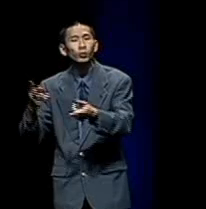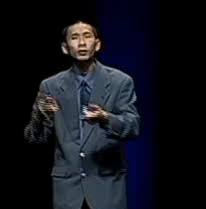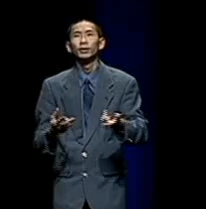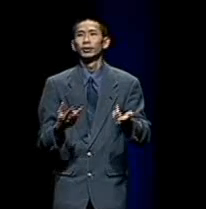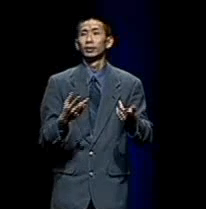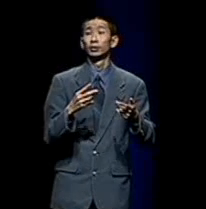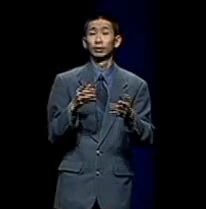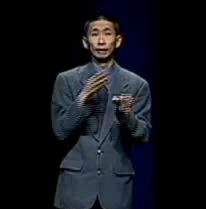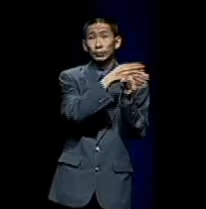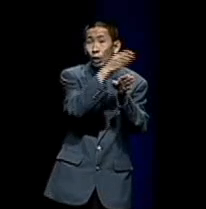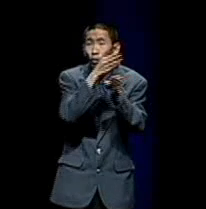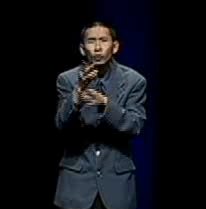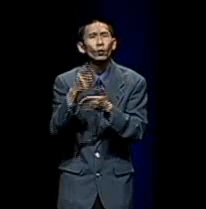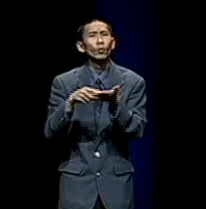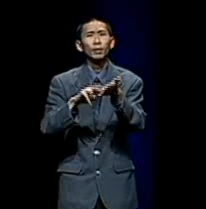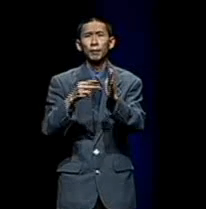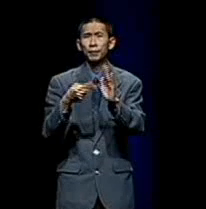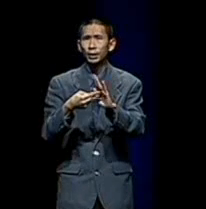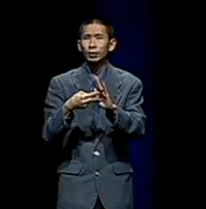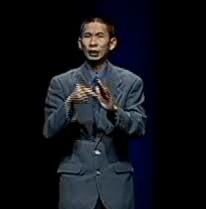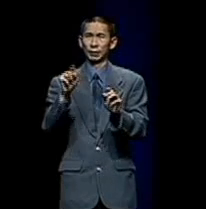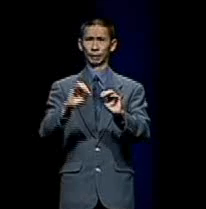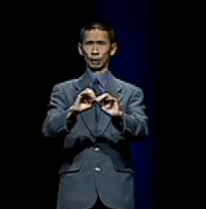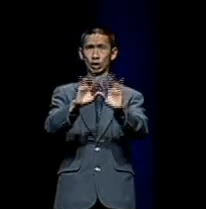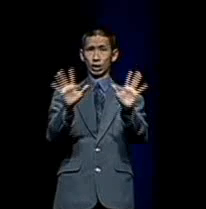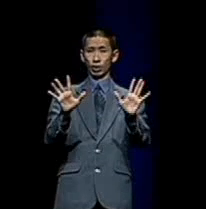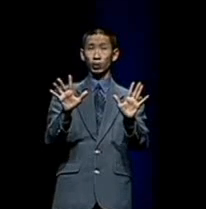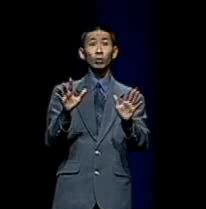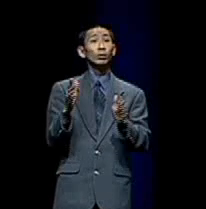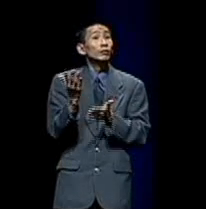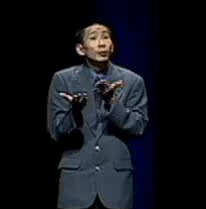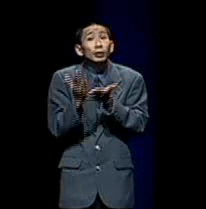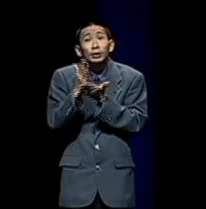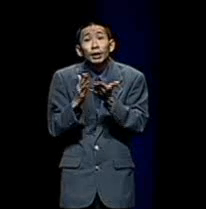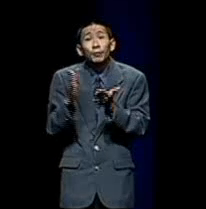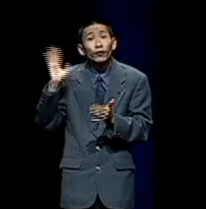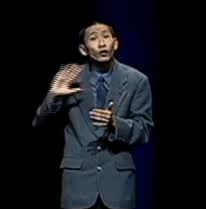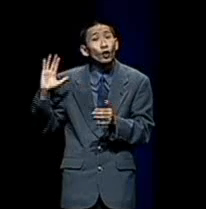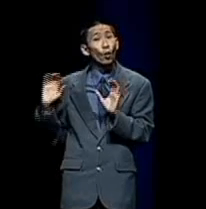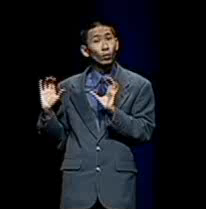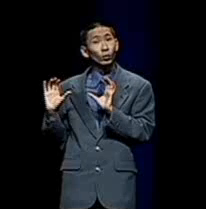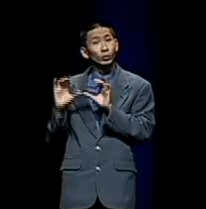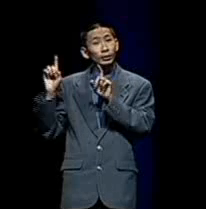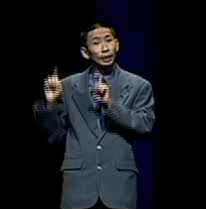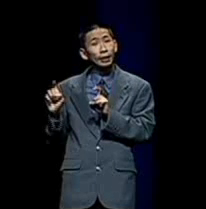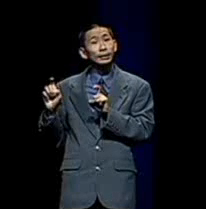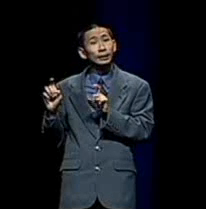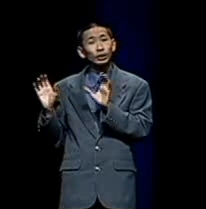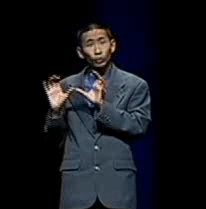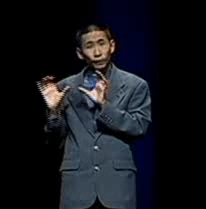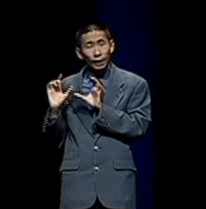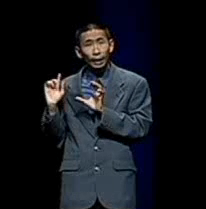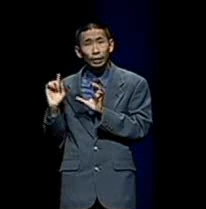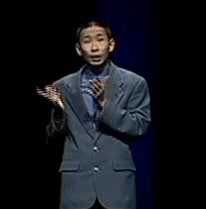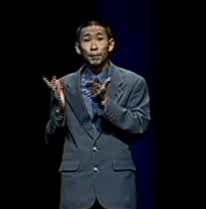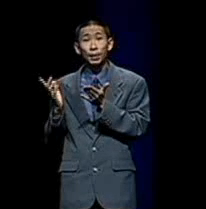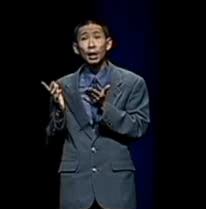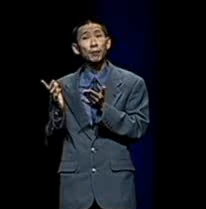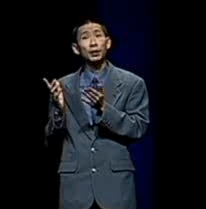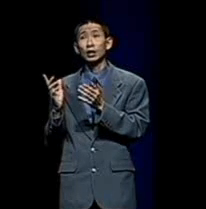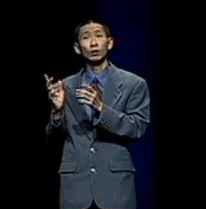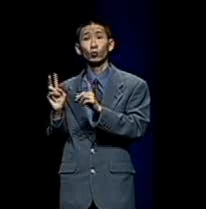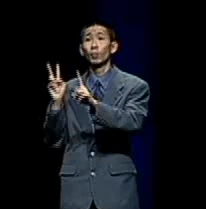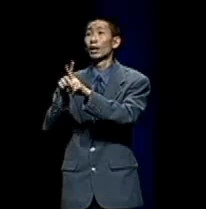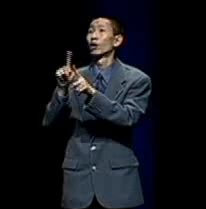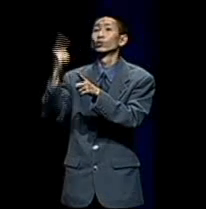2 means, and specialties. It may be that some of these old tests, or old credentials, excuse me, will translate to a specialty, or